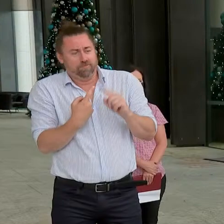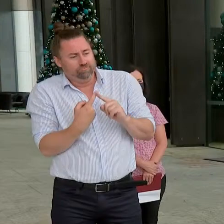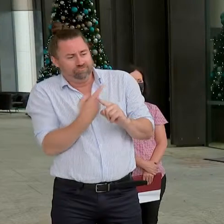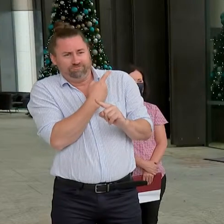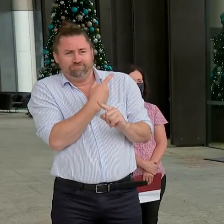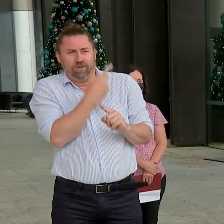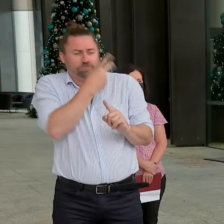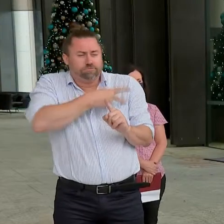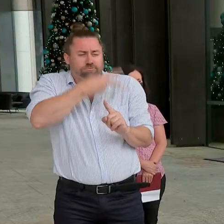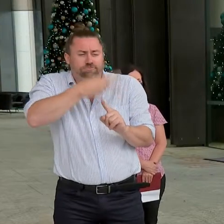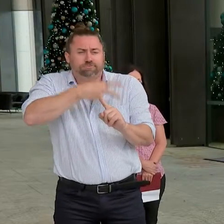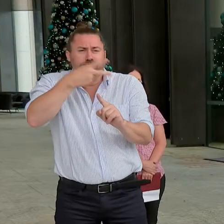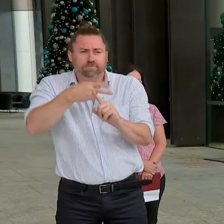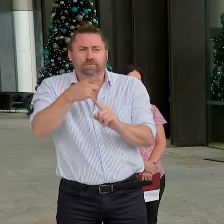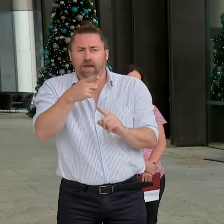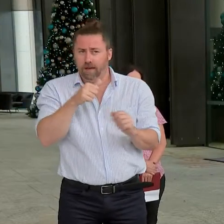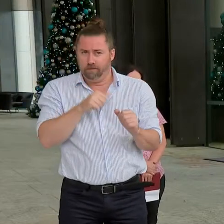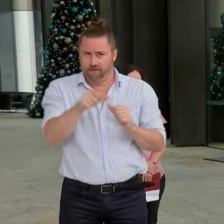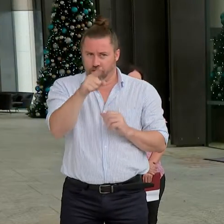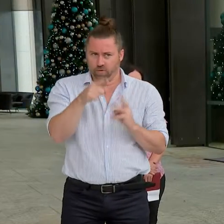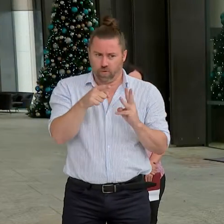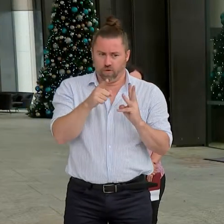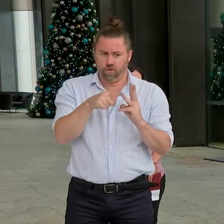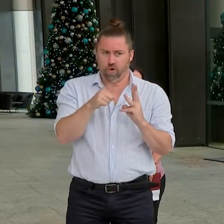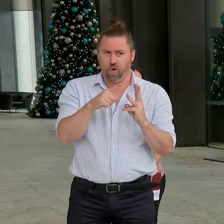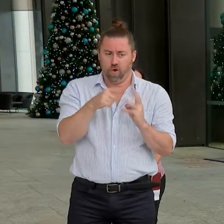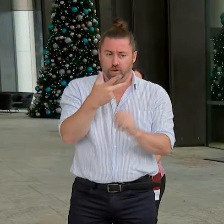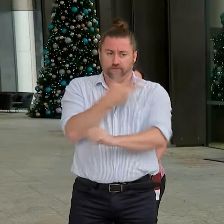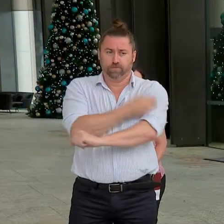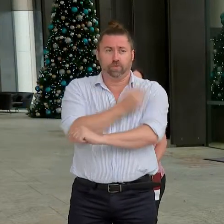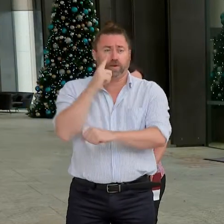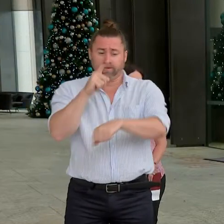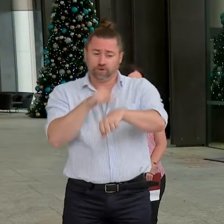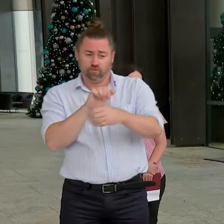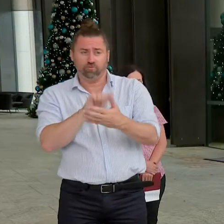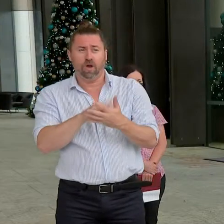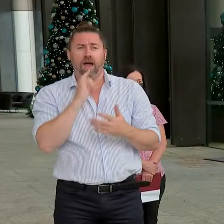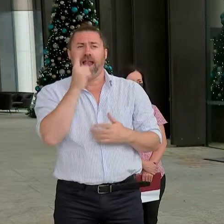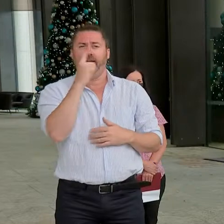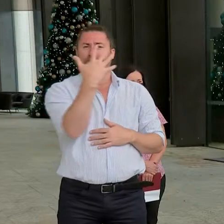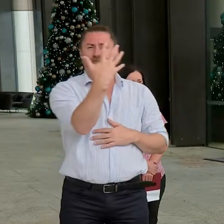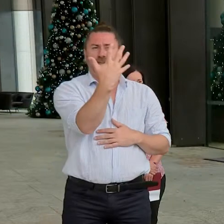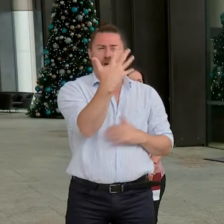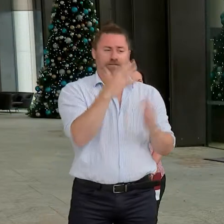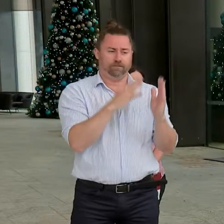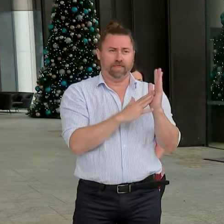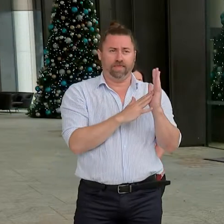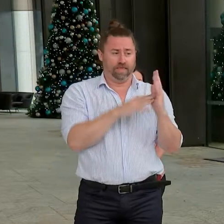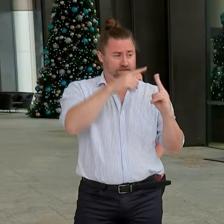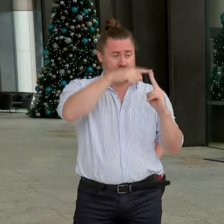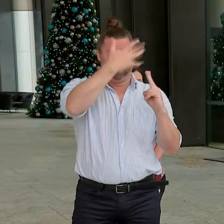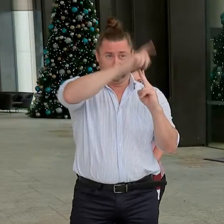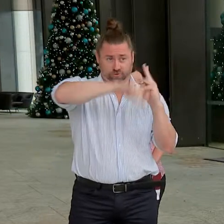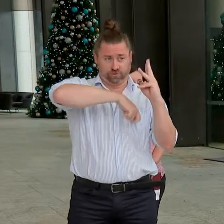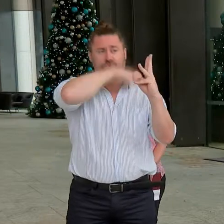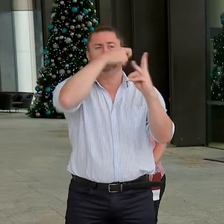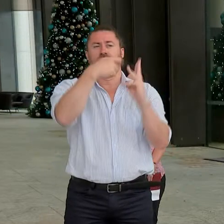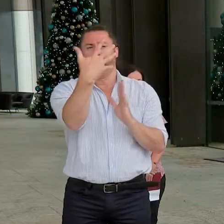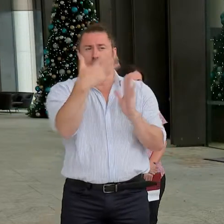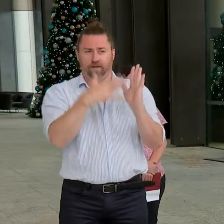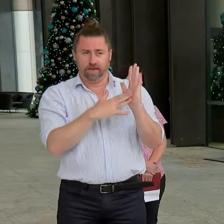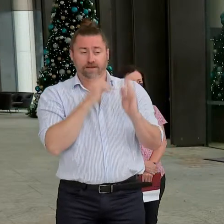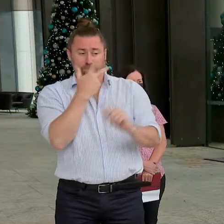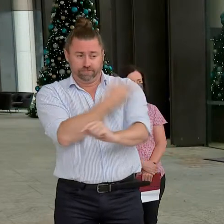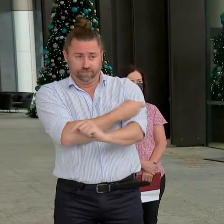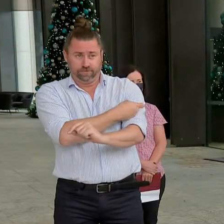get their 3rd dose as soon as they are eligible. At present, that is 5 months after your 2nd dose, and that will reduce to 4 months after your